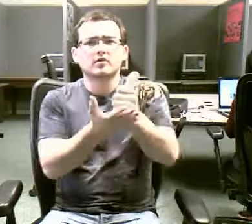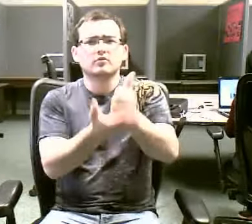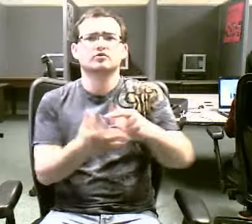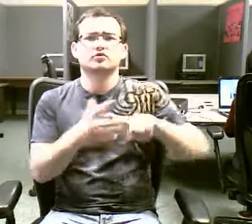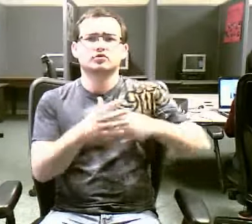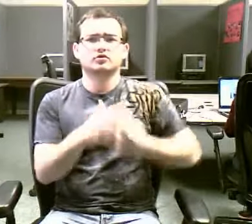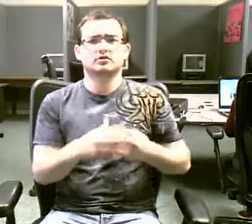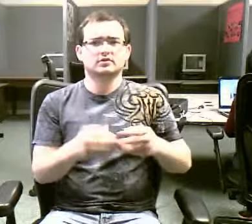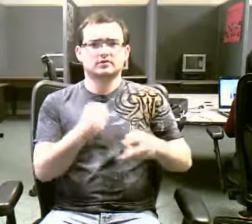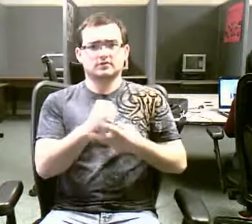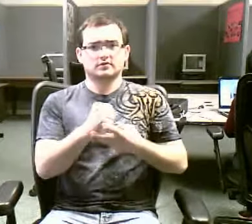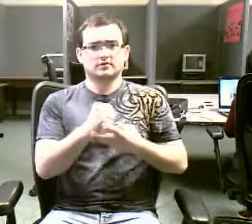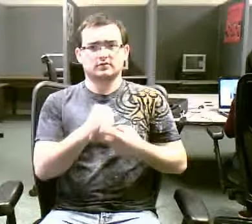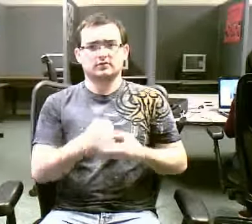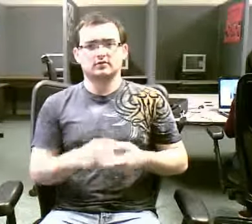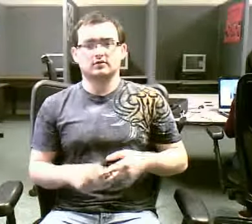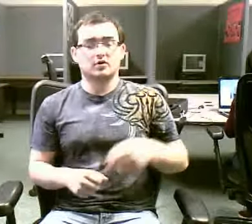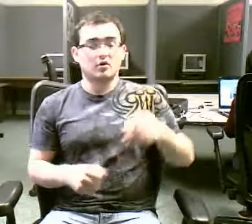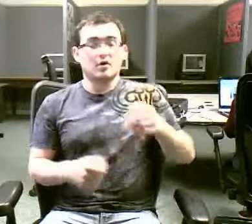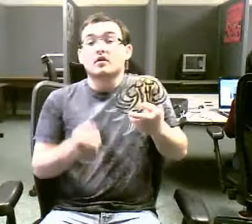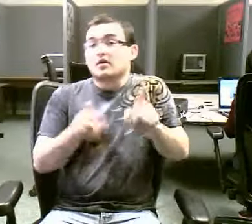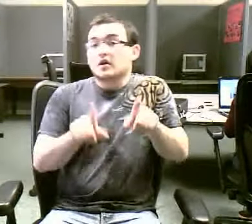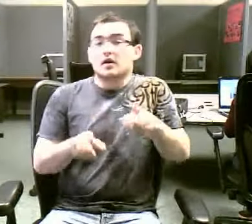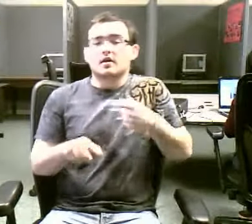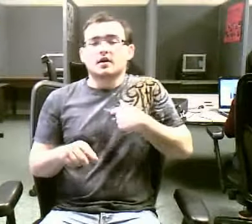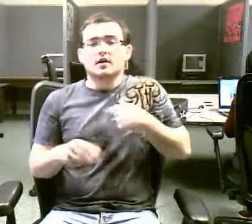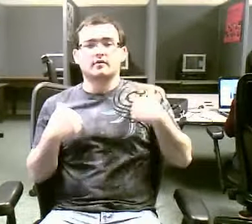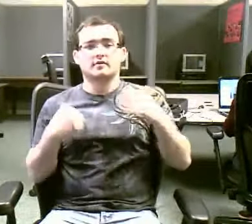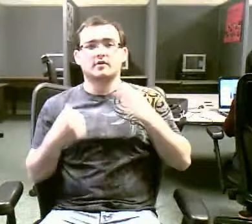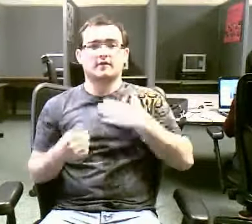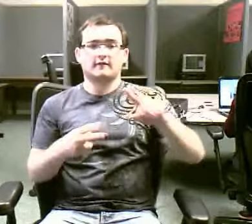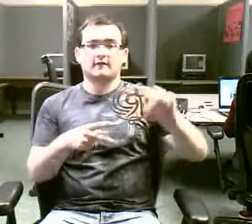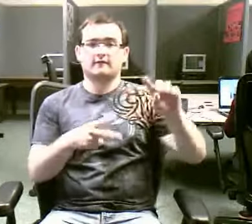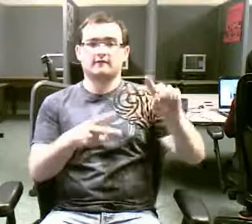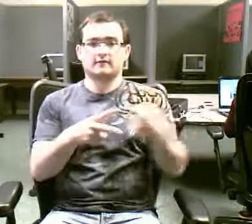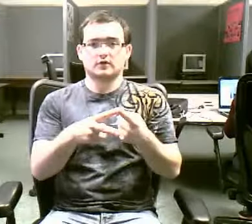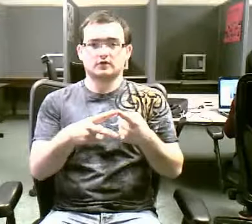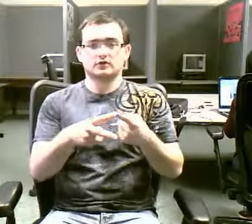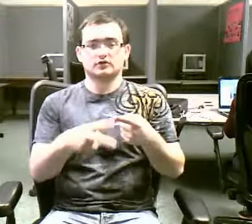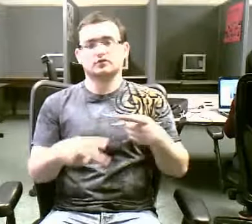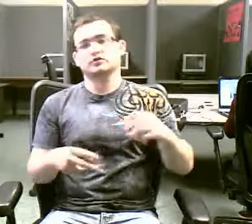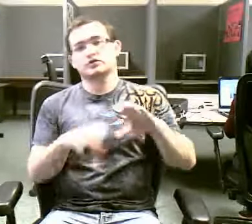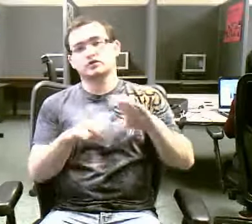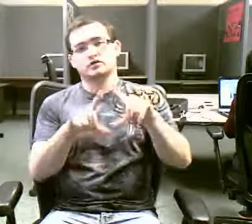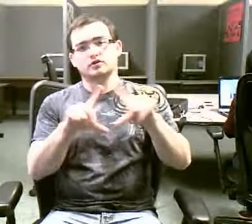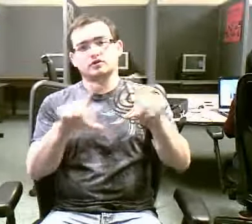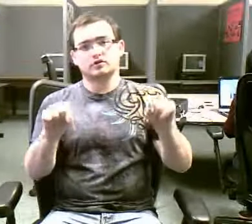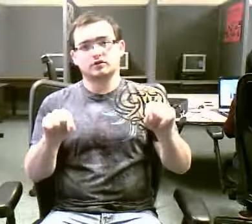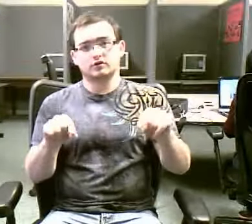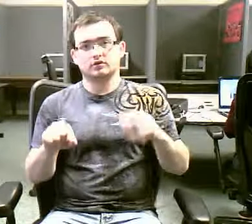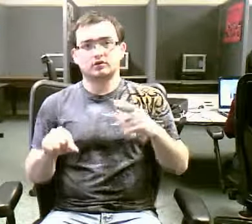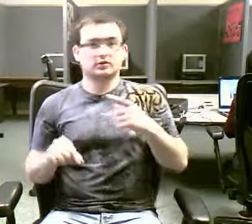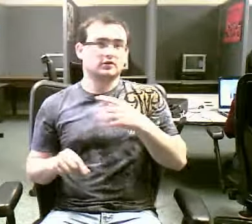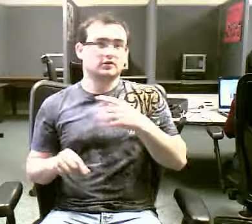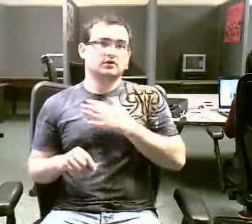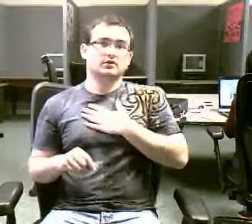When I got my first check, just because I had been saving for so long, it was this routine that I would split that check up and save it.